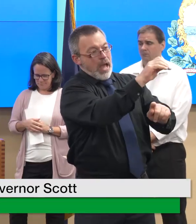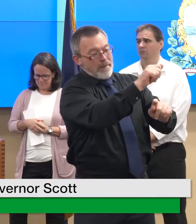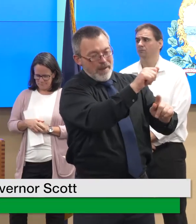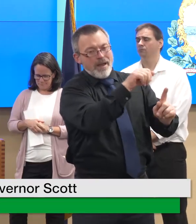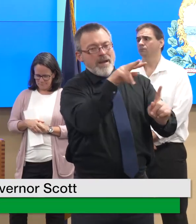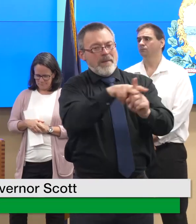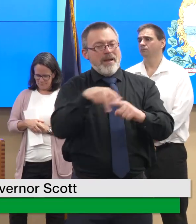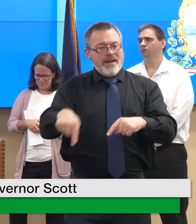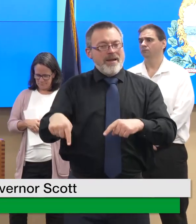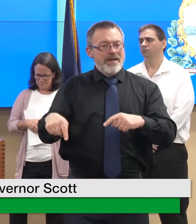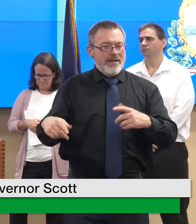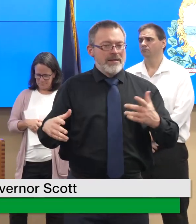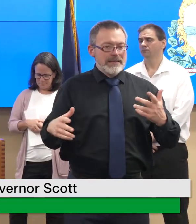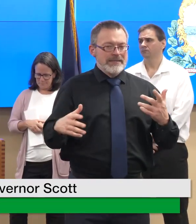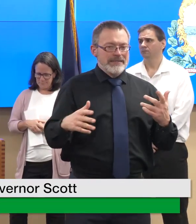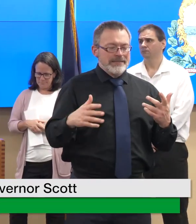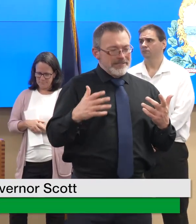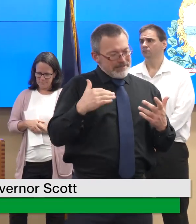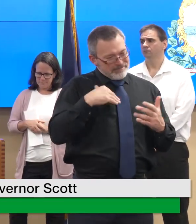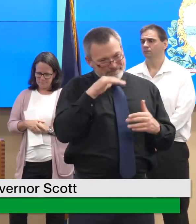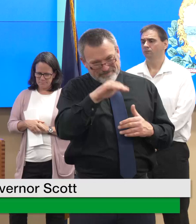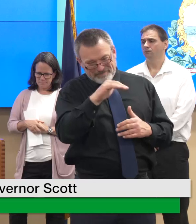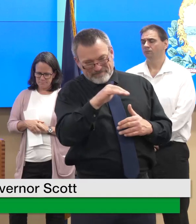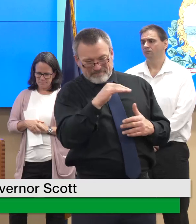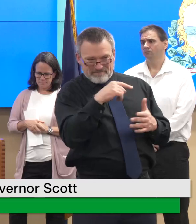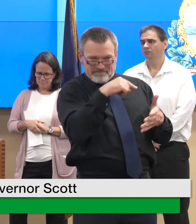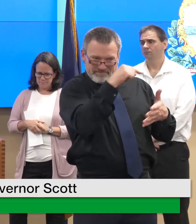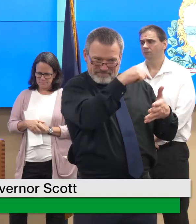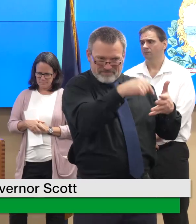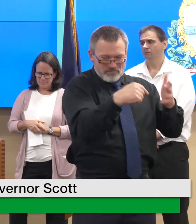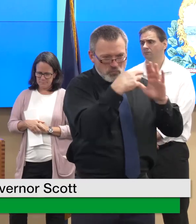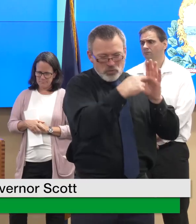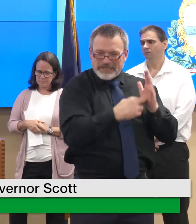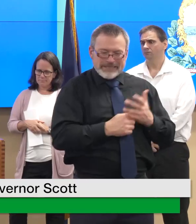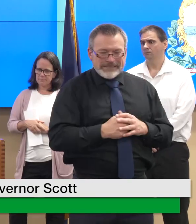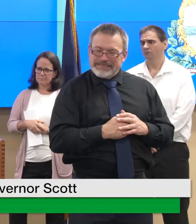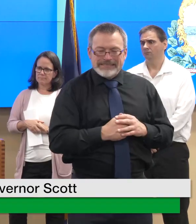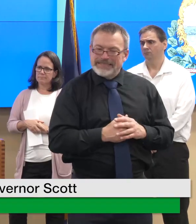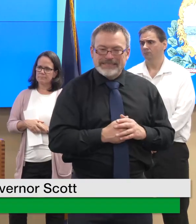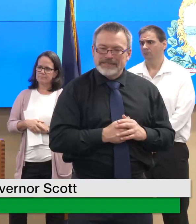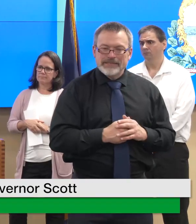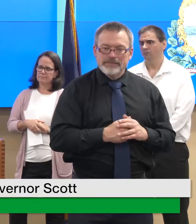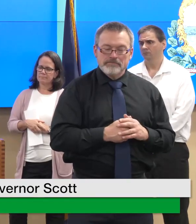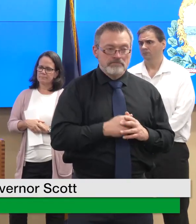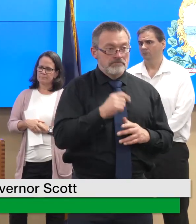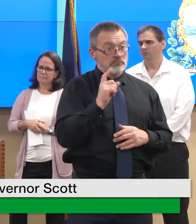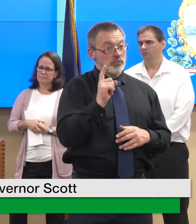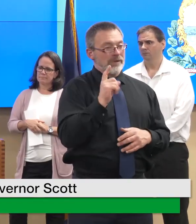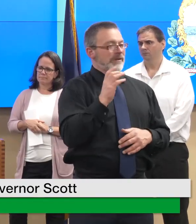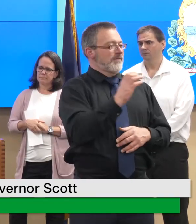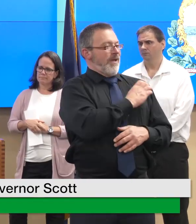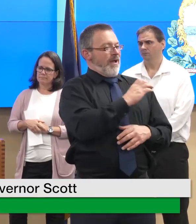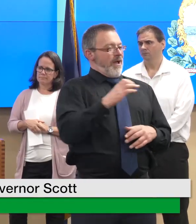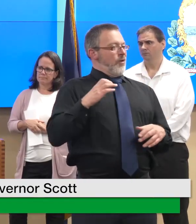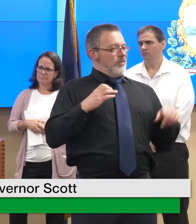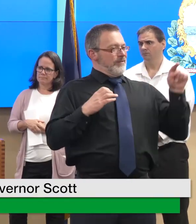are dictated as well. And so the Congress has the means to